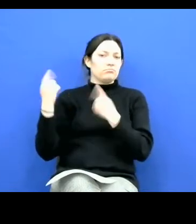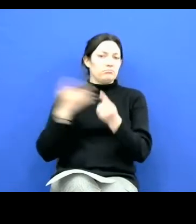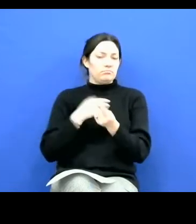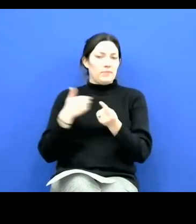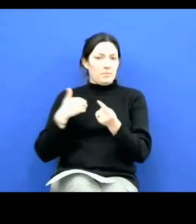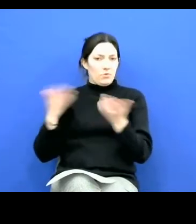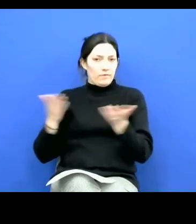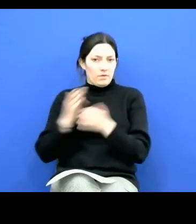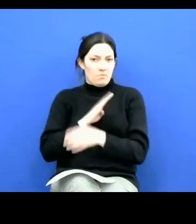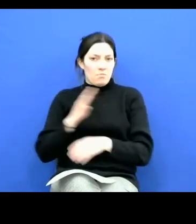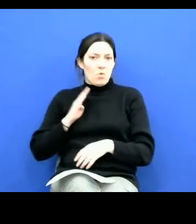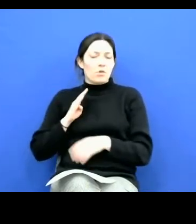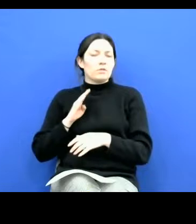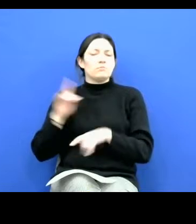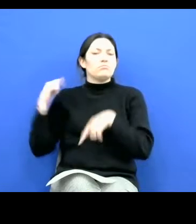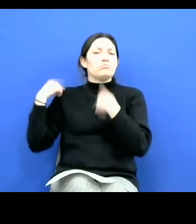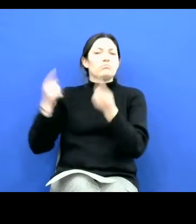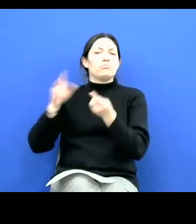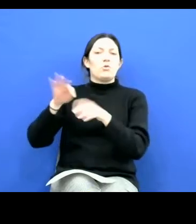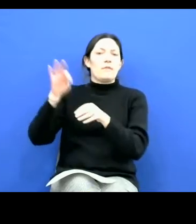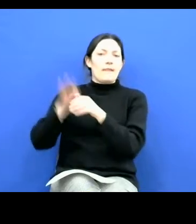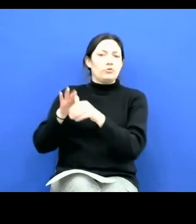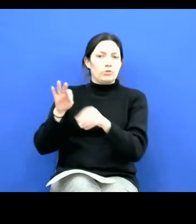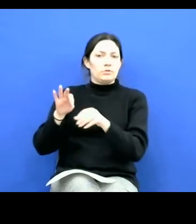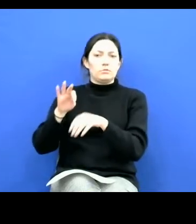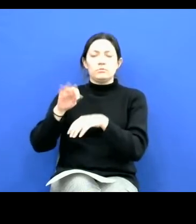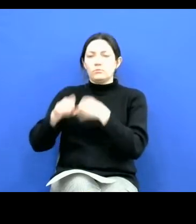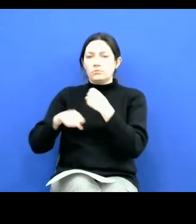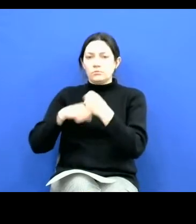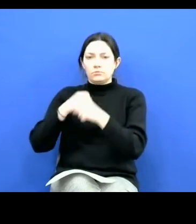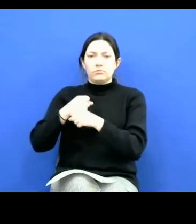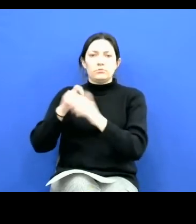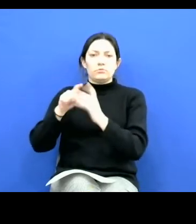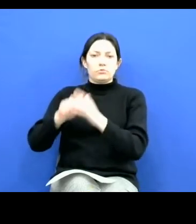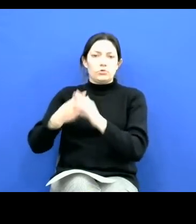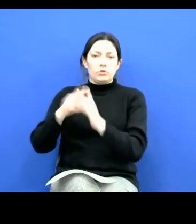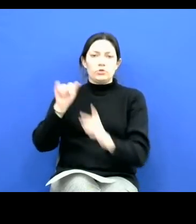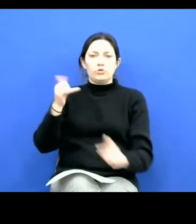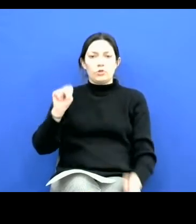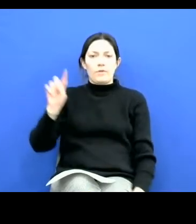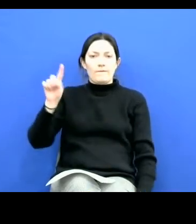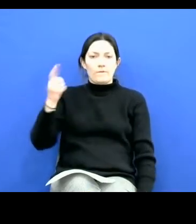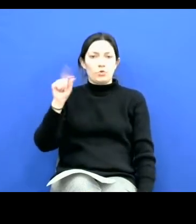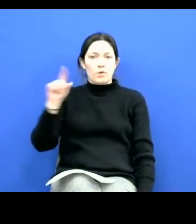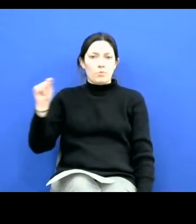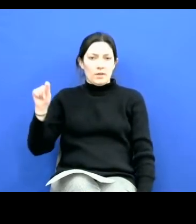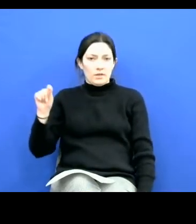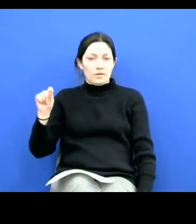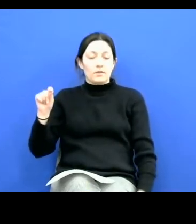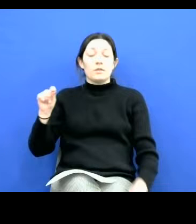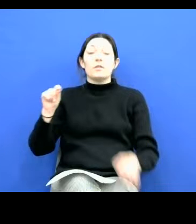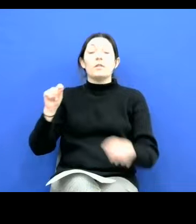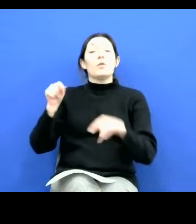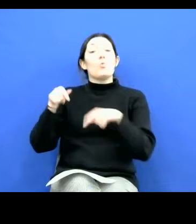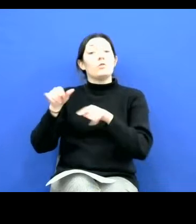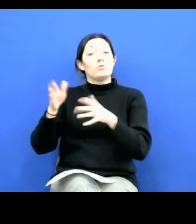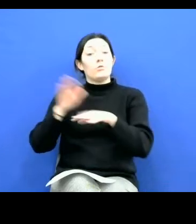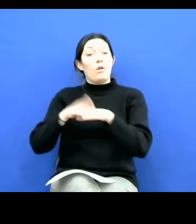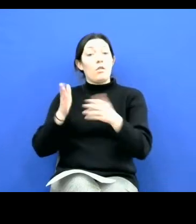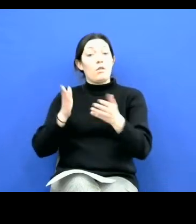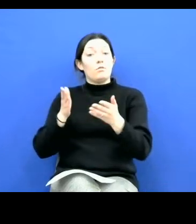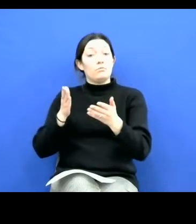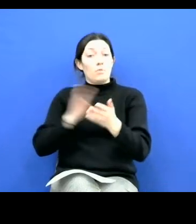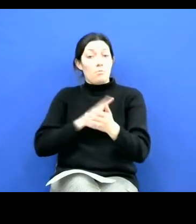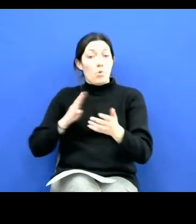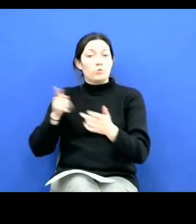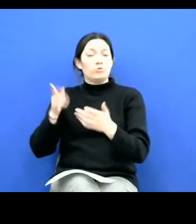first being elected to the position for the term starting January 1, 2020. And whereas while on the town board, Millie served as